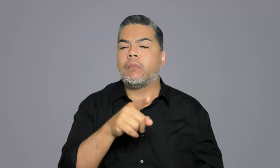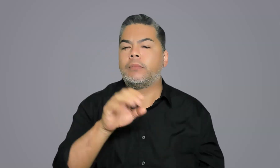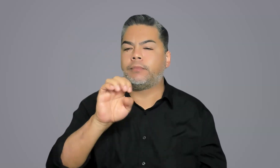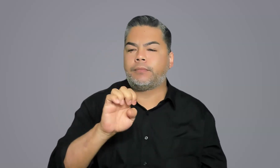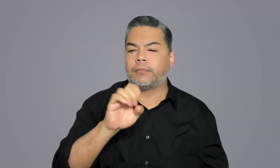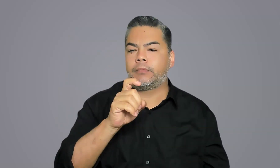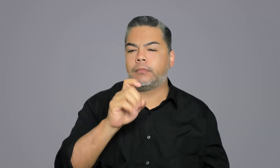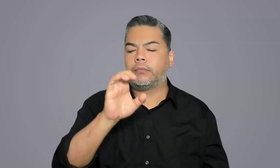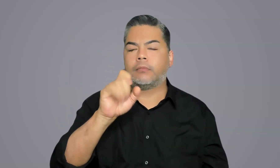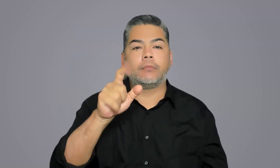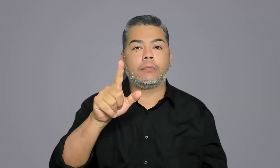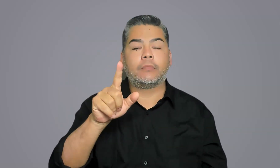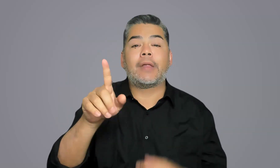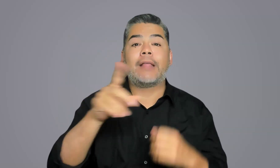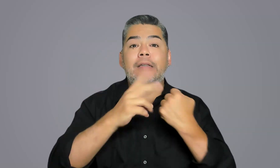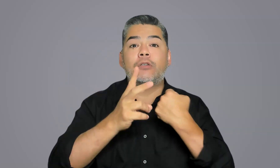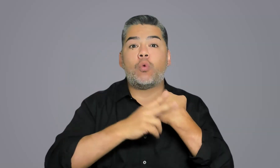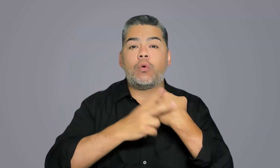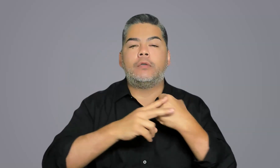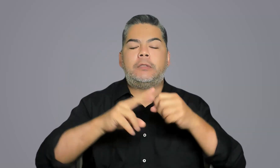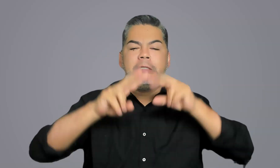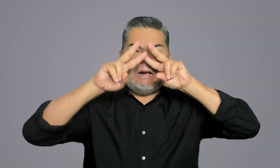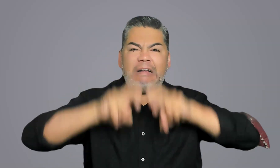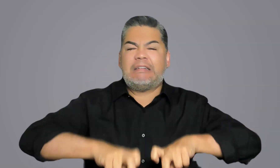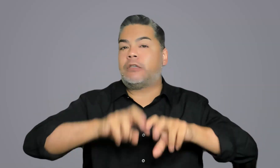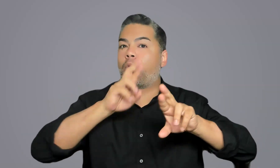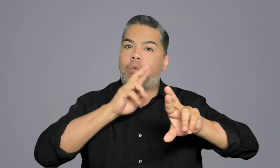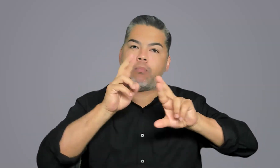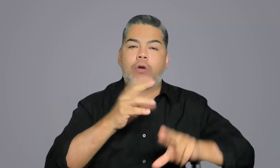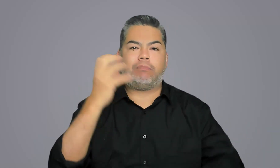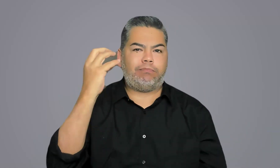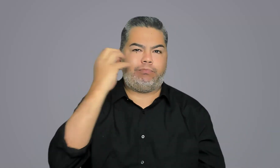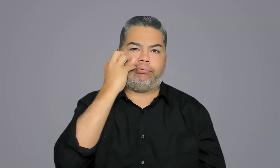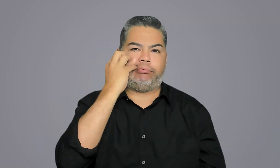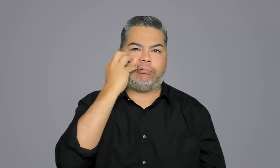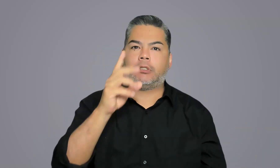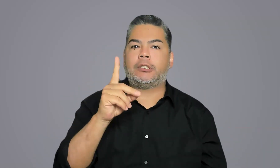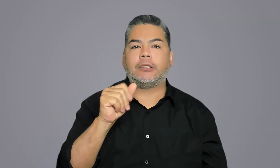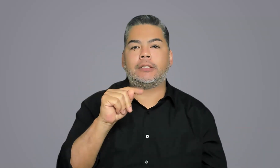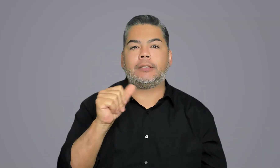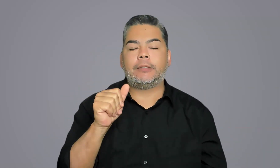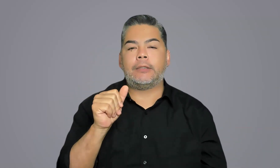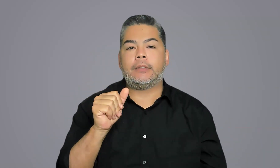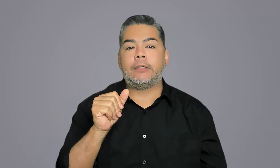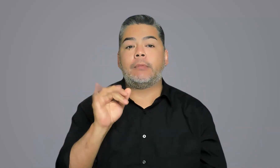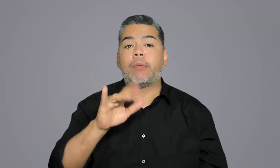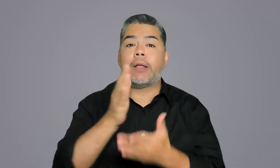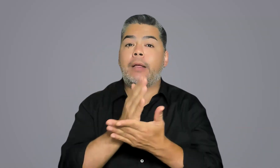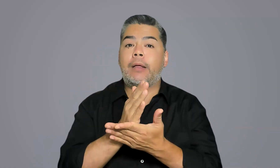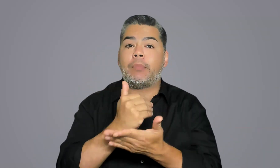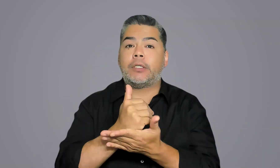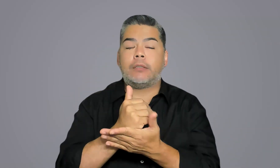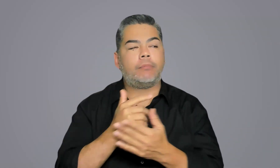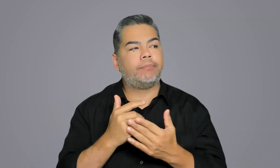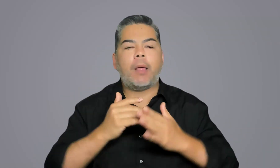store, analyze, report on kind of large amounts of data. So you might want to use it for like budget sheets or balance books